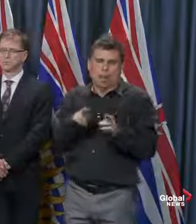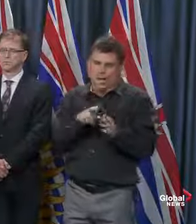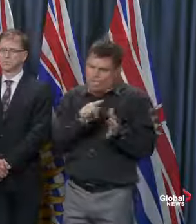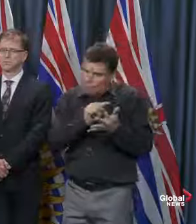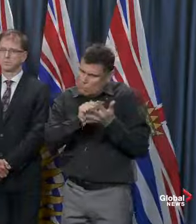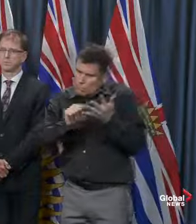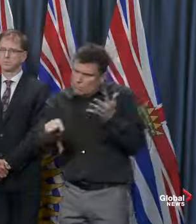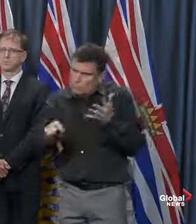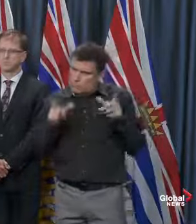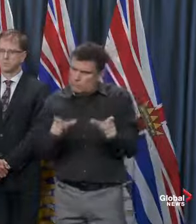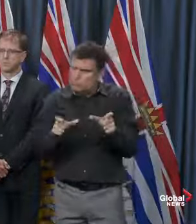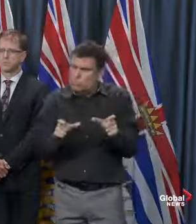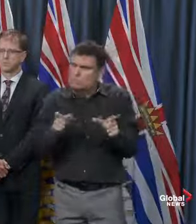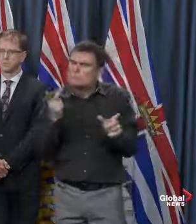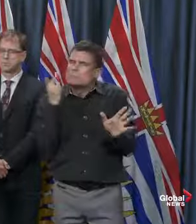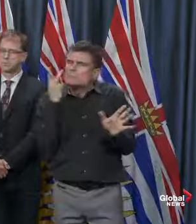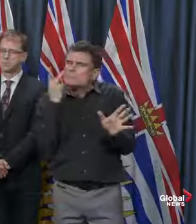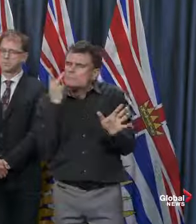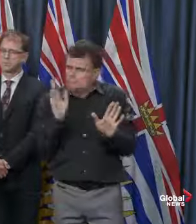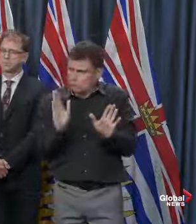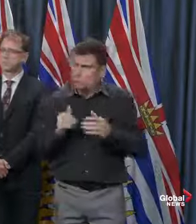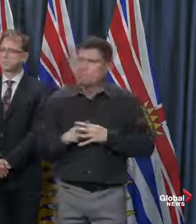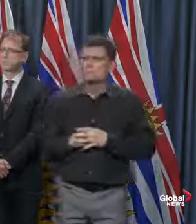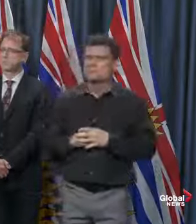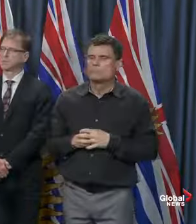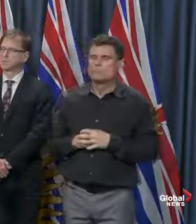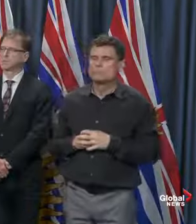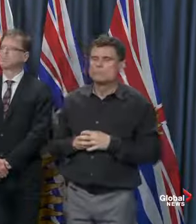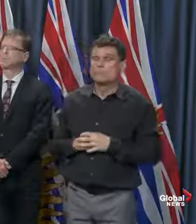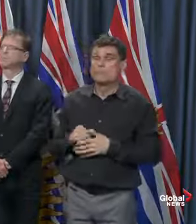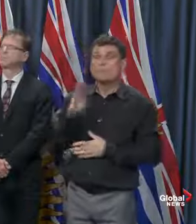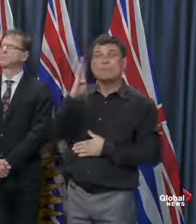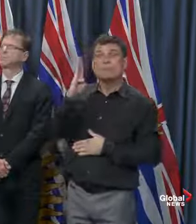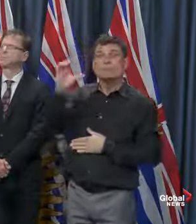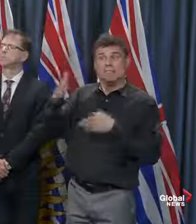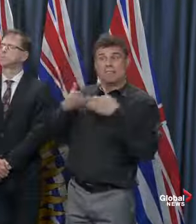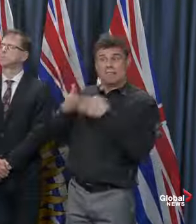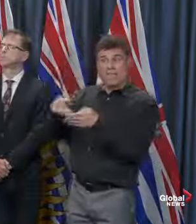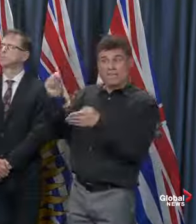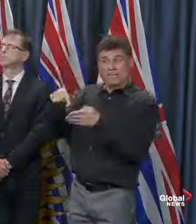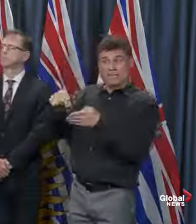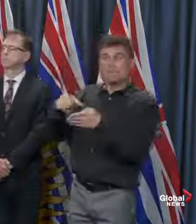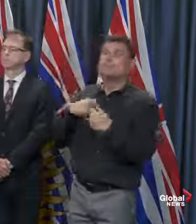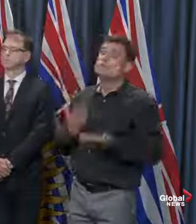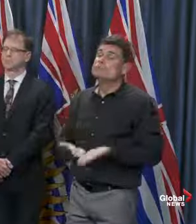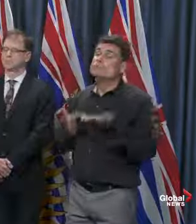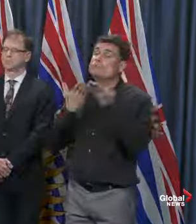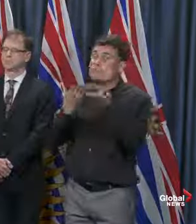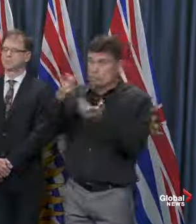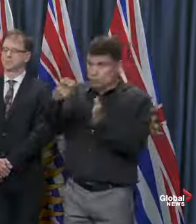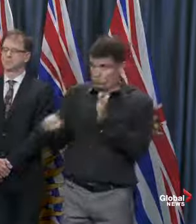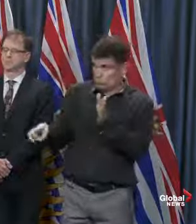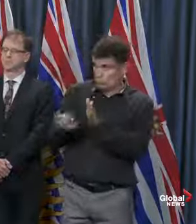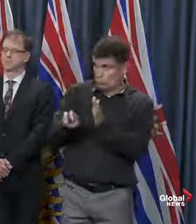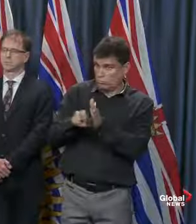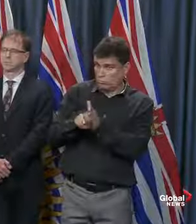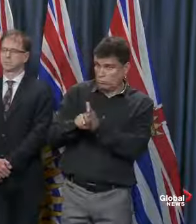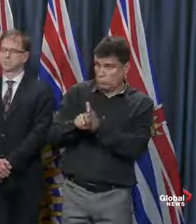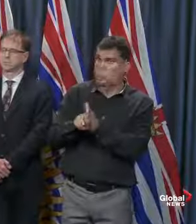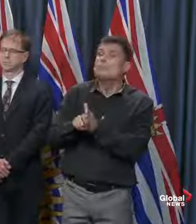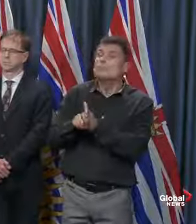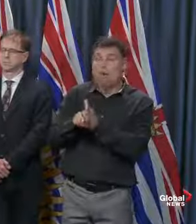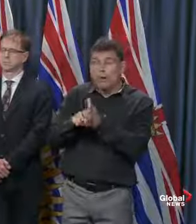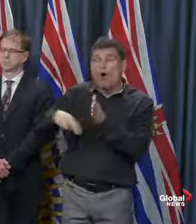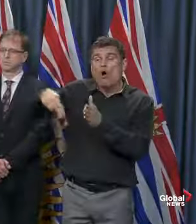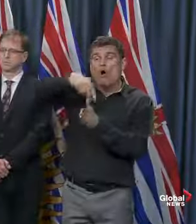cars on the ferries in BC for the termination, at least for